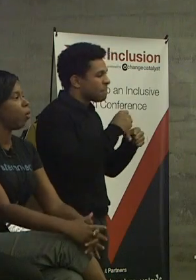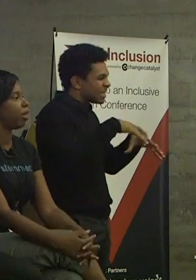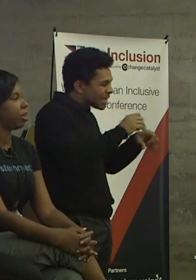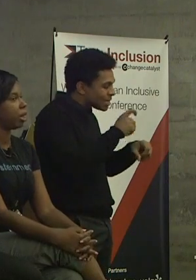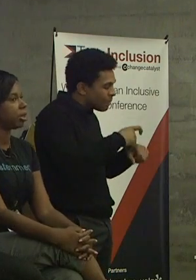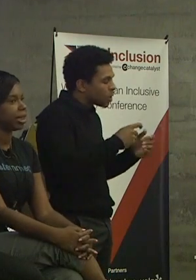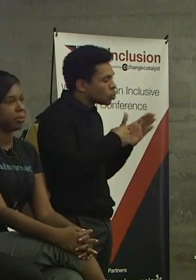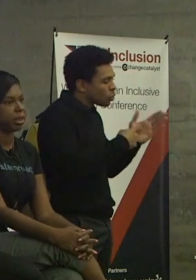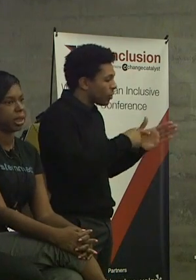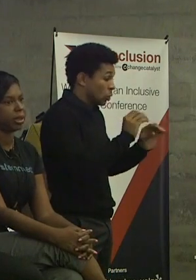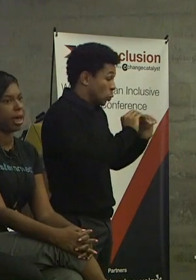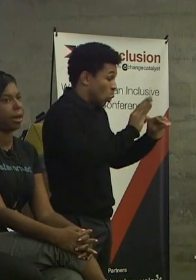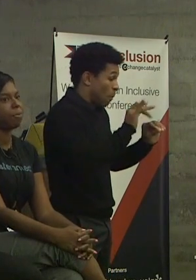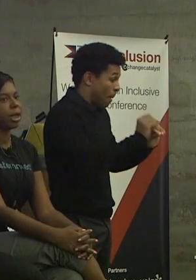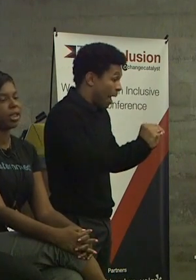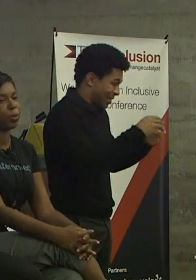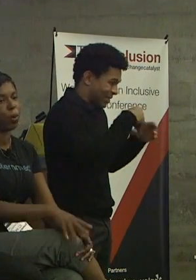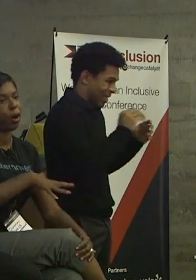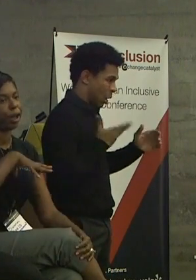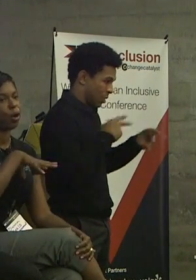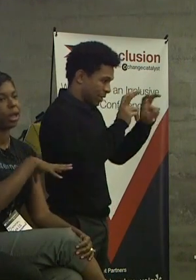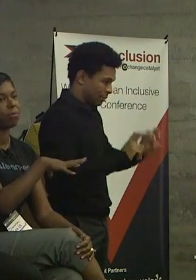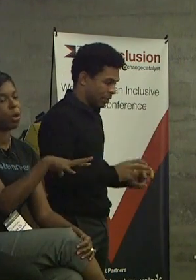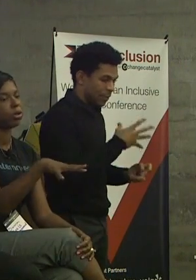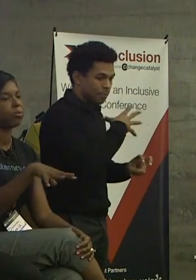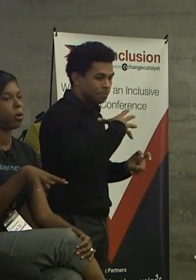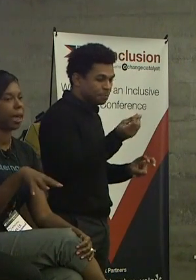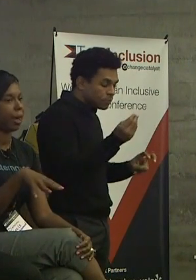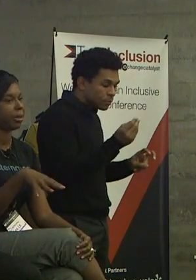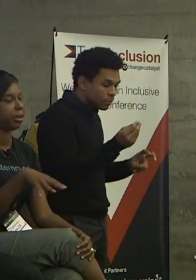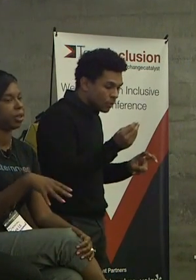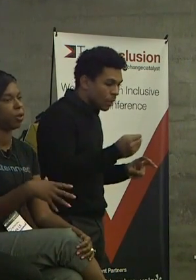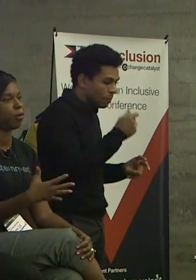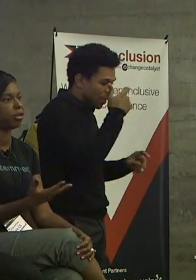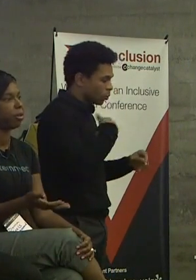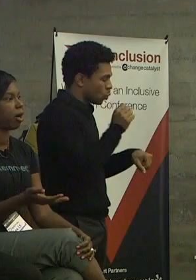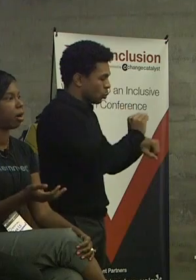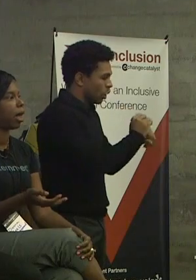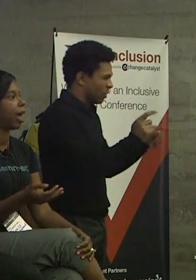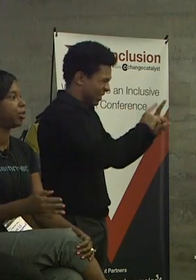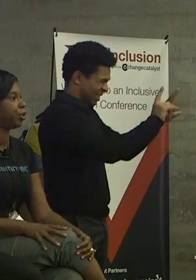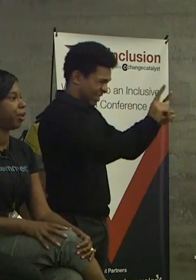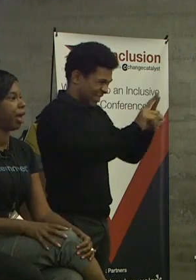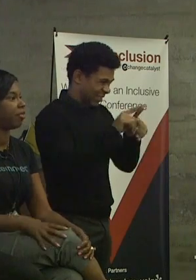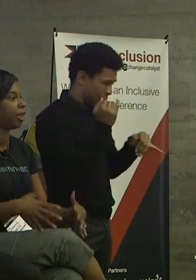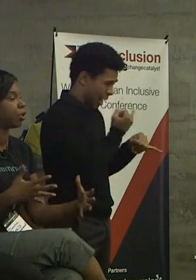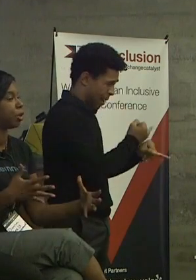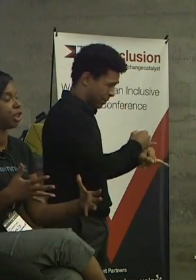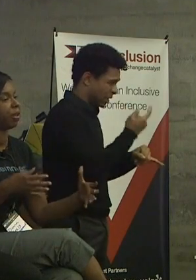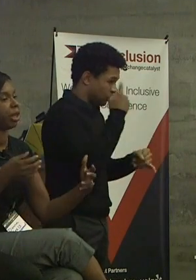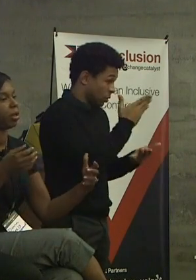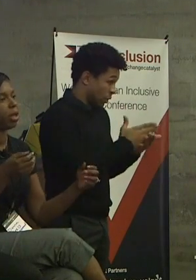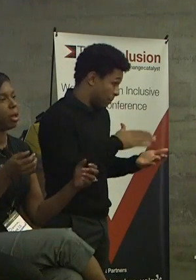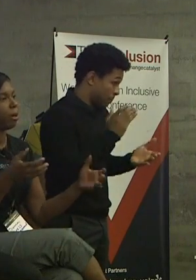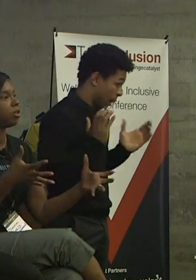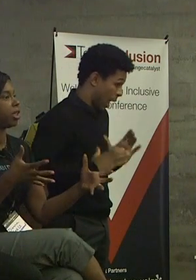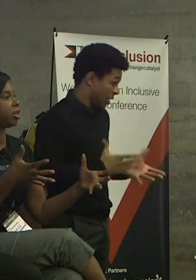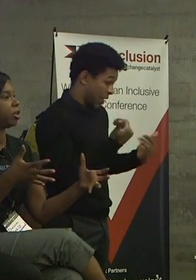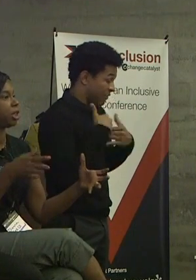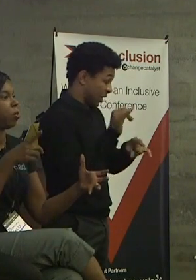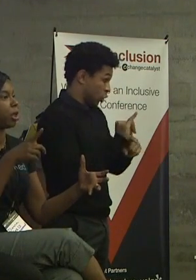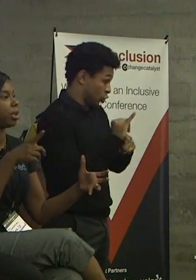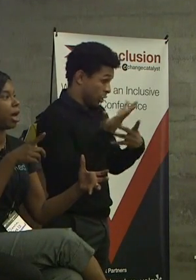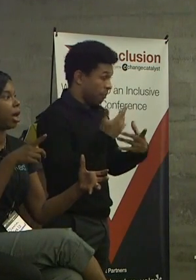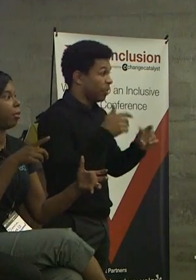us with the assessments is that since we're working across multiple campuses, so for some of our clients, they have an internship. They can post